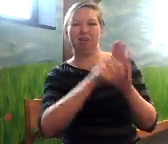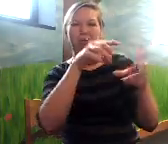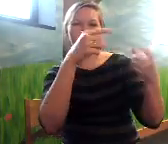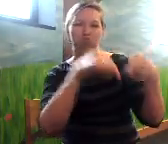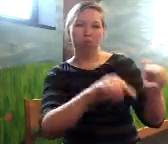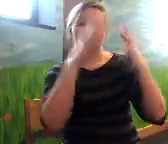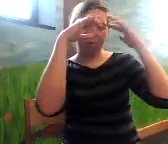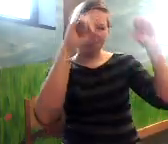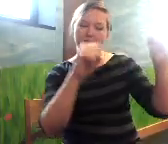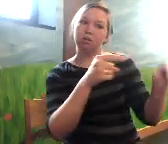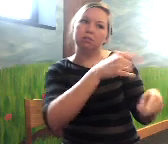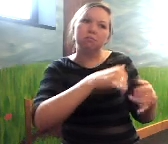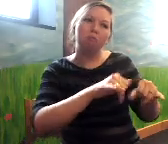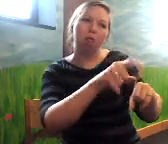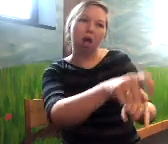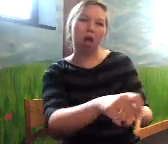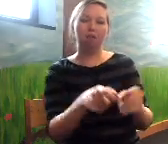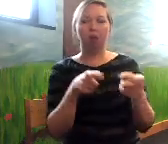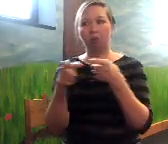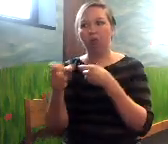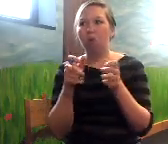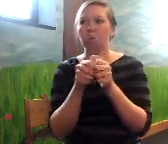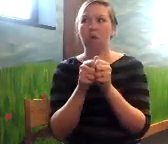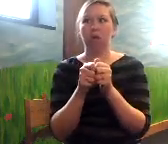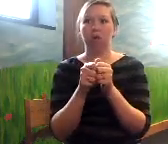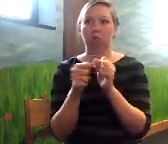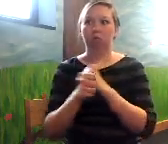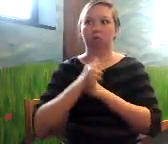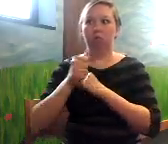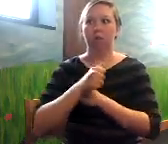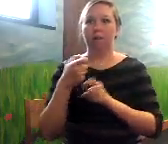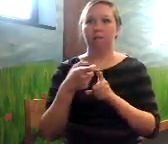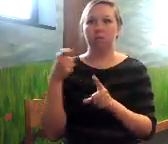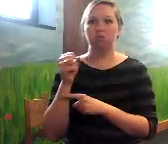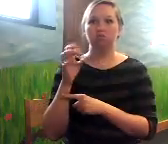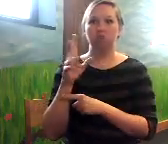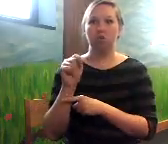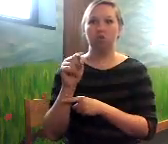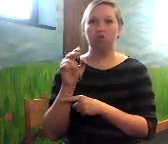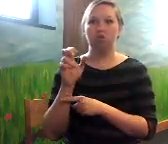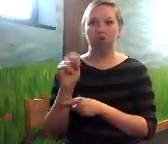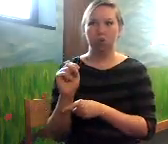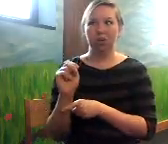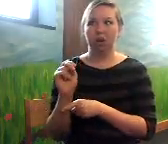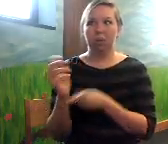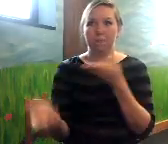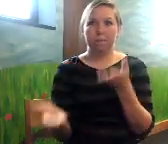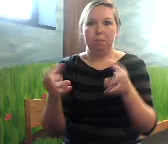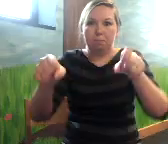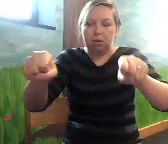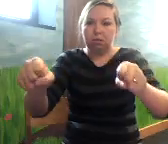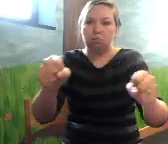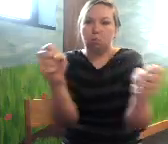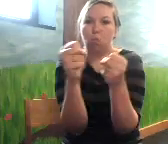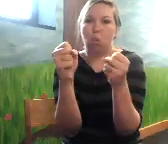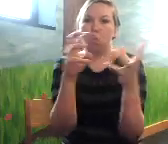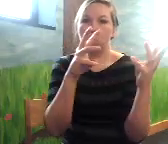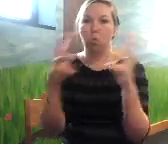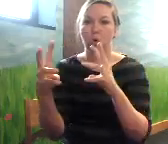with a Cold War threat, a Soviet Union within a Cold War context, but an American public that had a